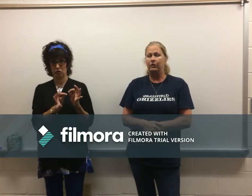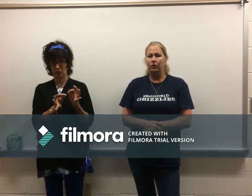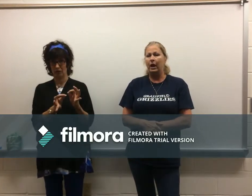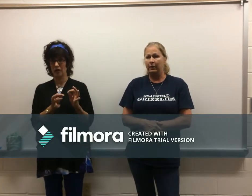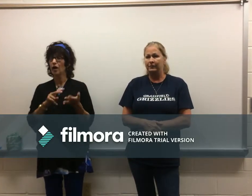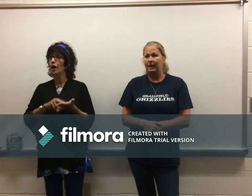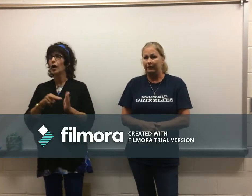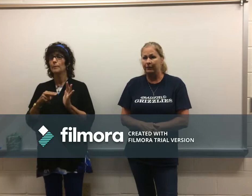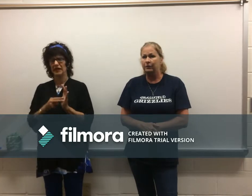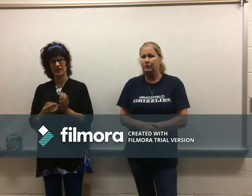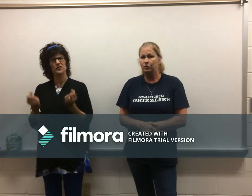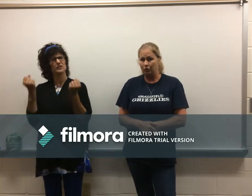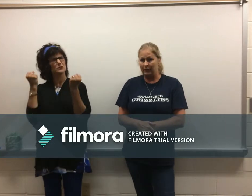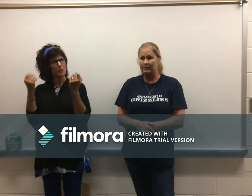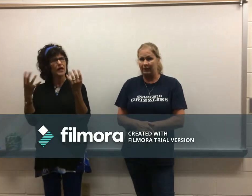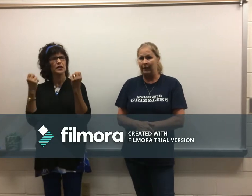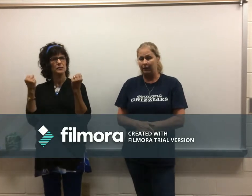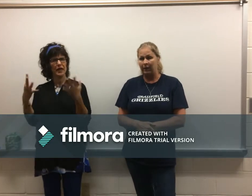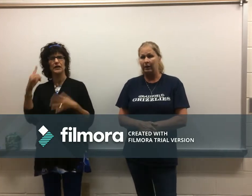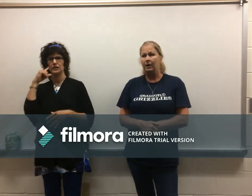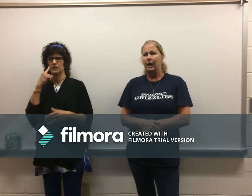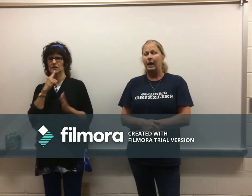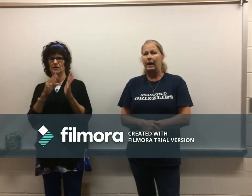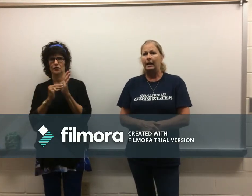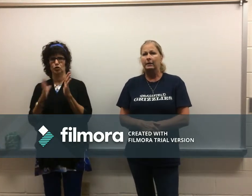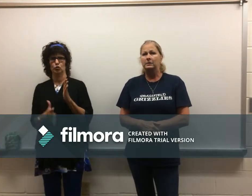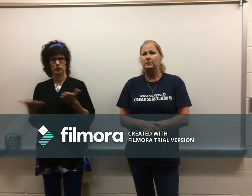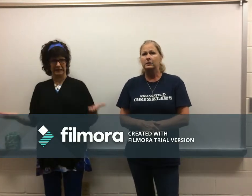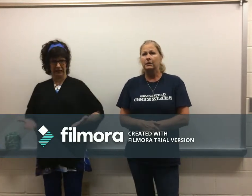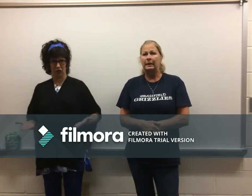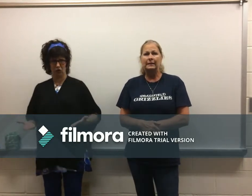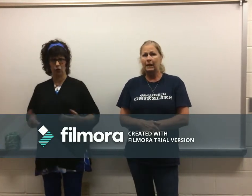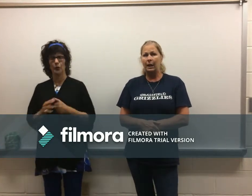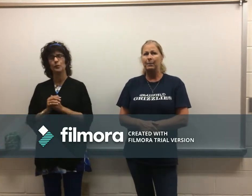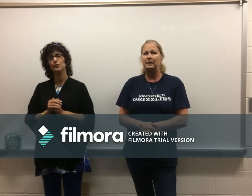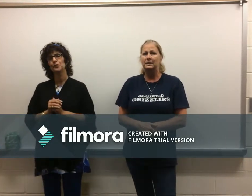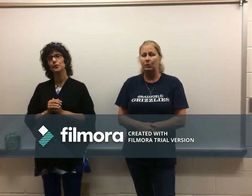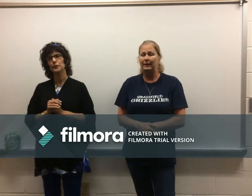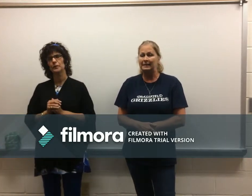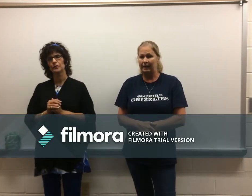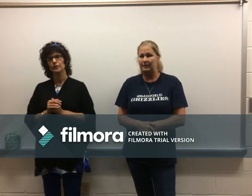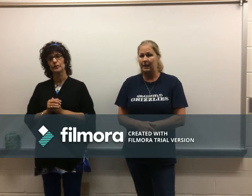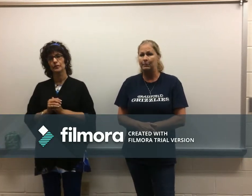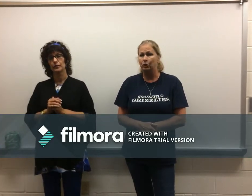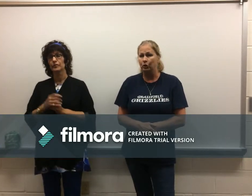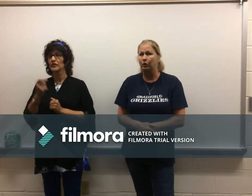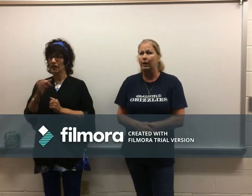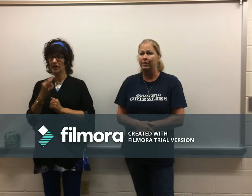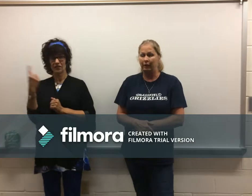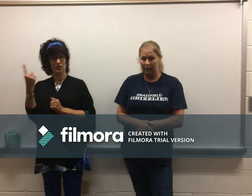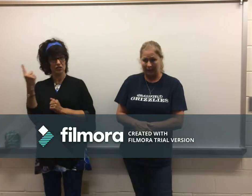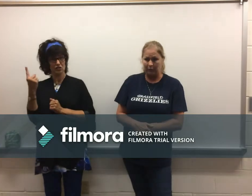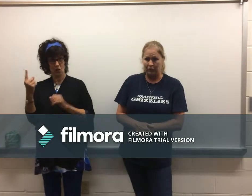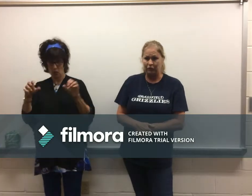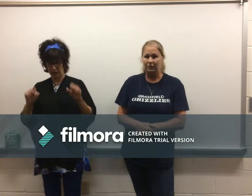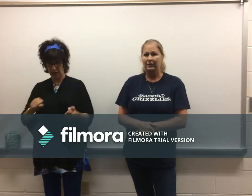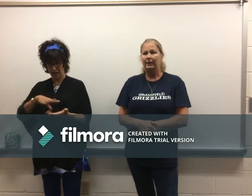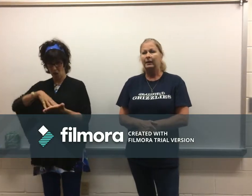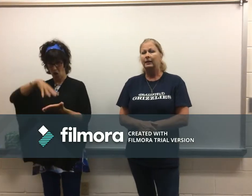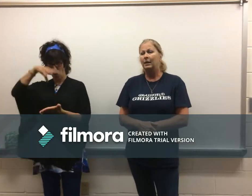there are a lot of deaf students in the area. And anytime that someone can take the time to learn their language can